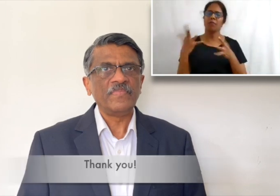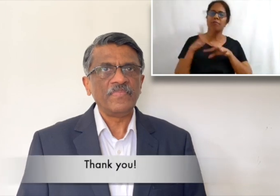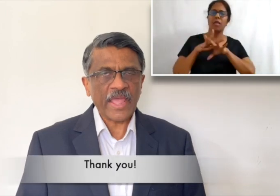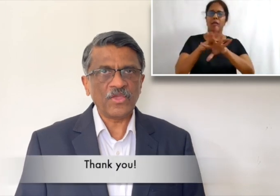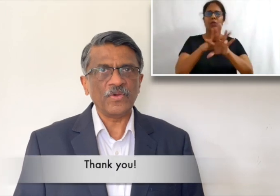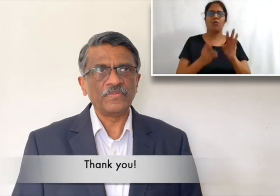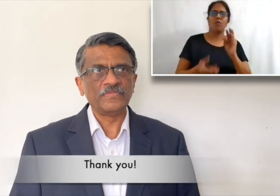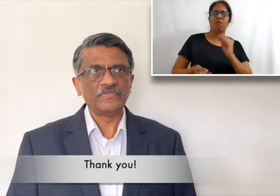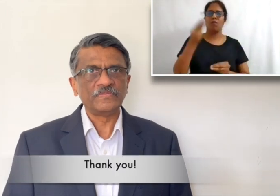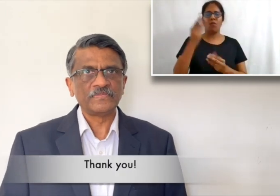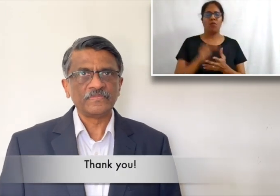Thank you.